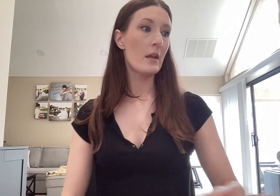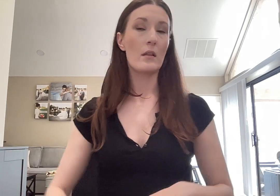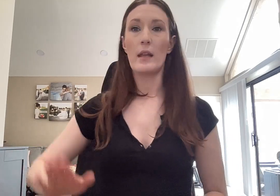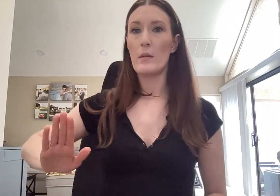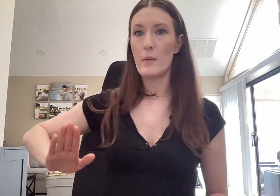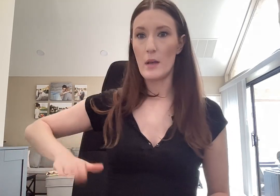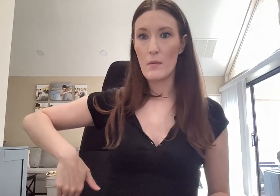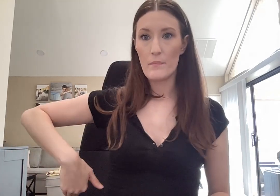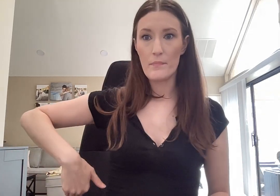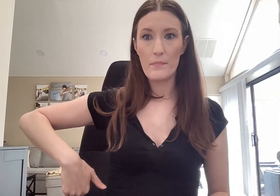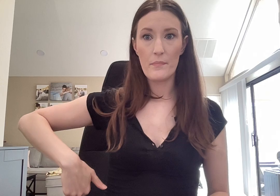Late, we know.